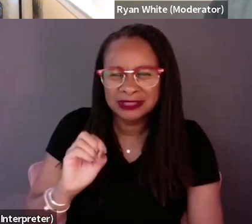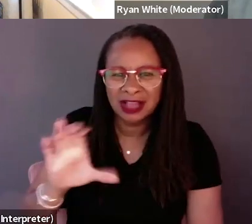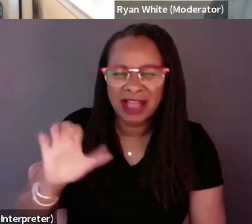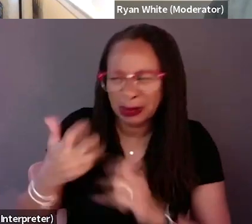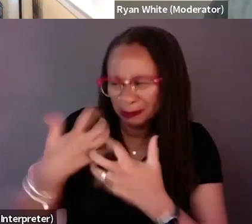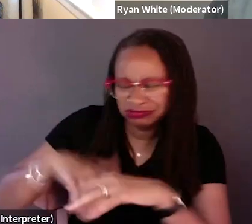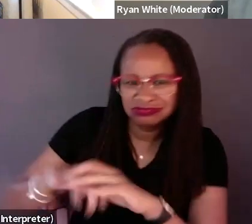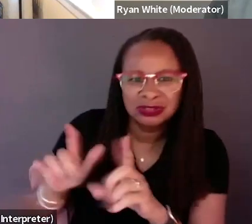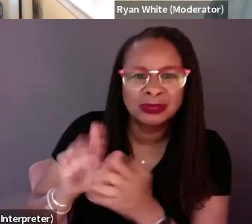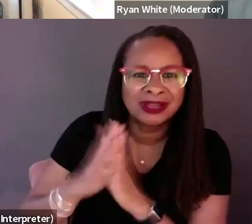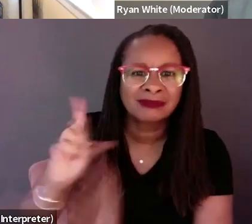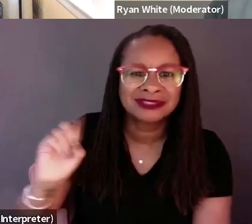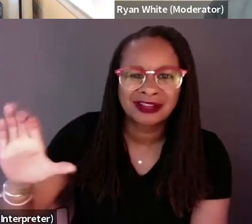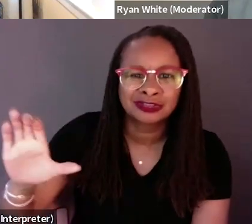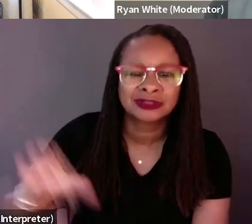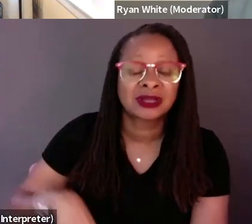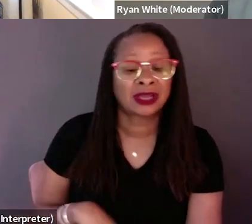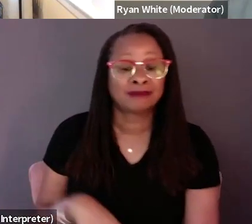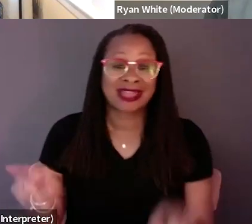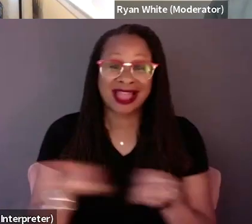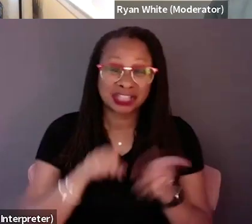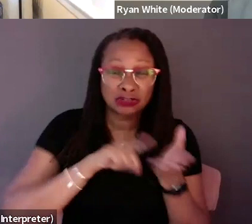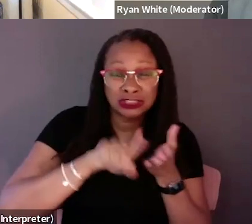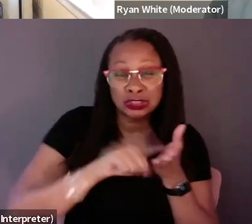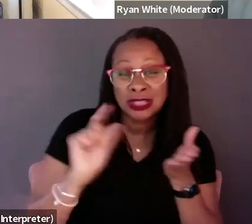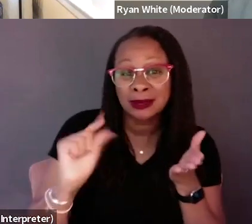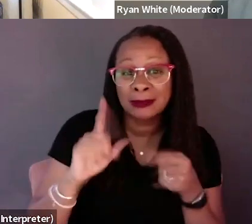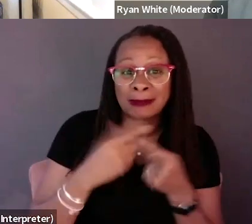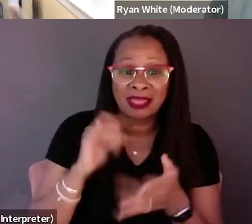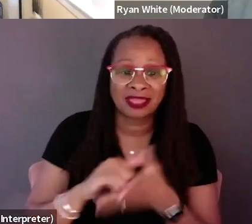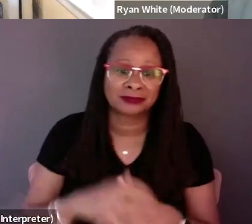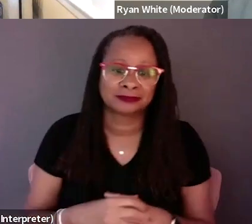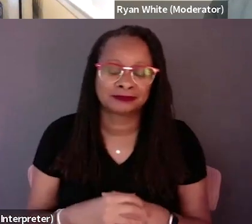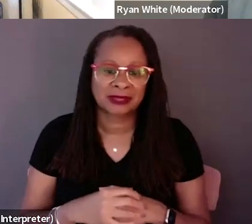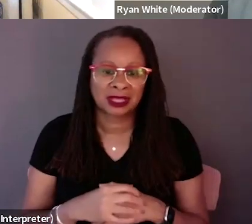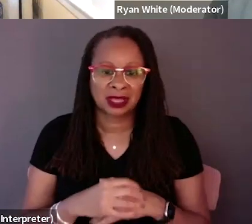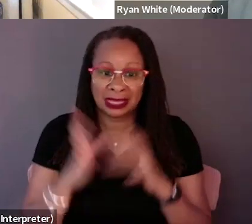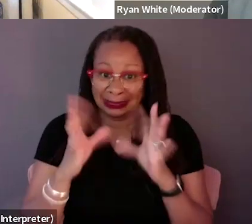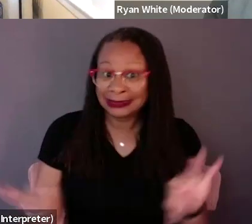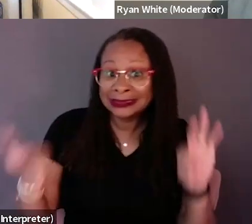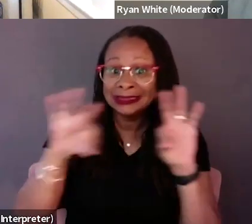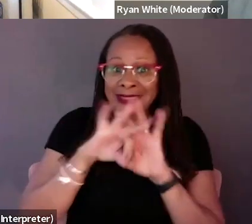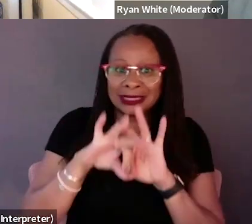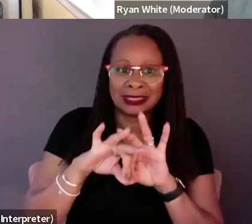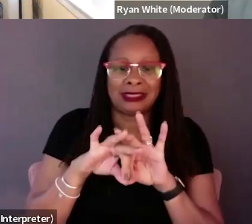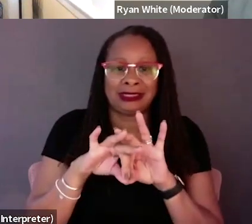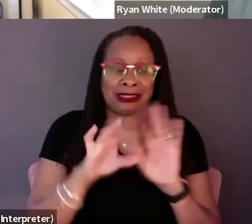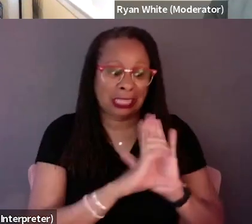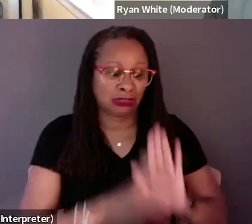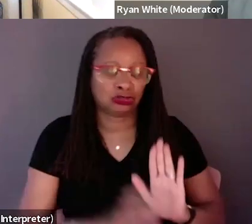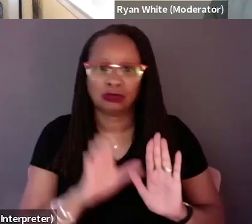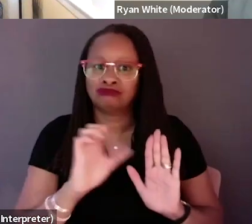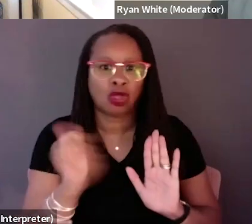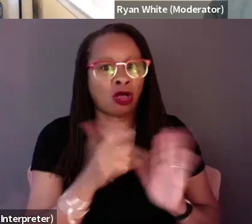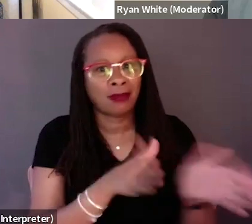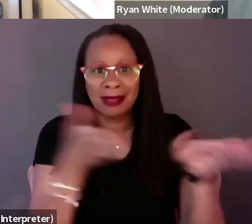documentary? And doing a little research into it, I mean, the key players had all